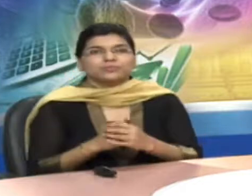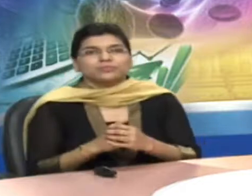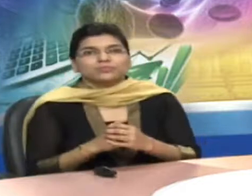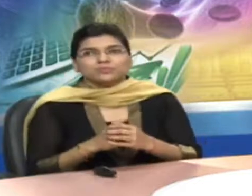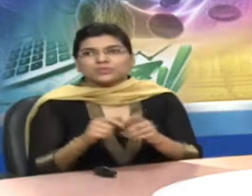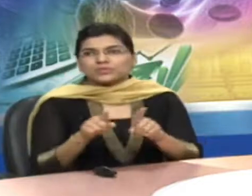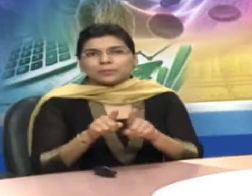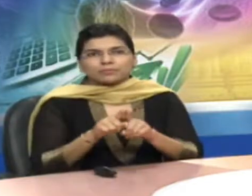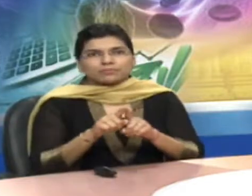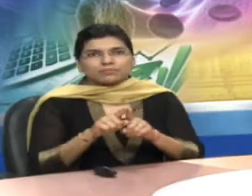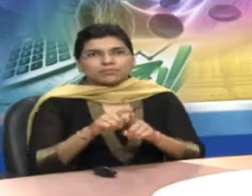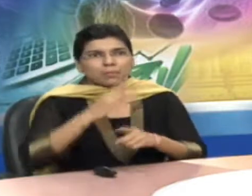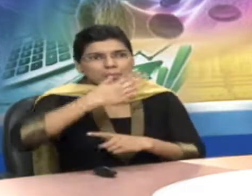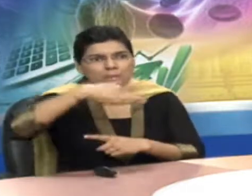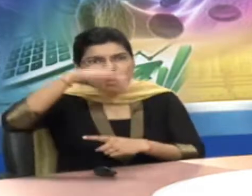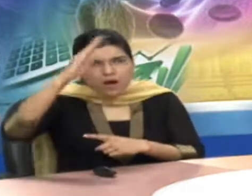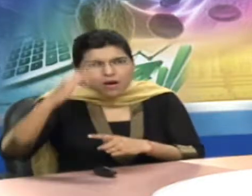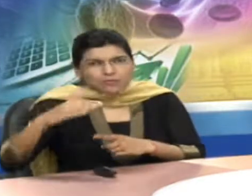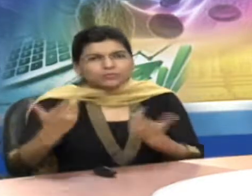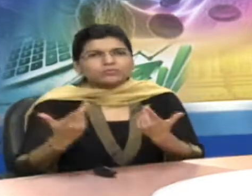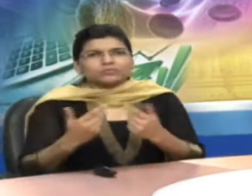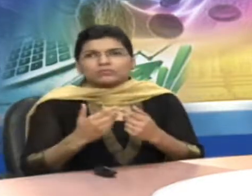14th word is